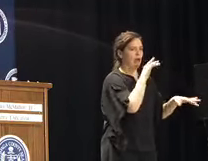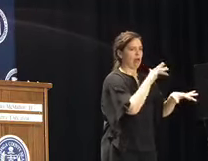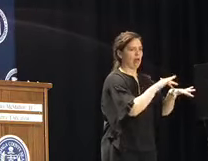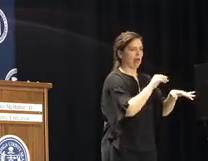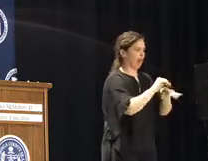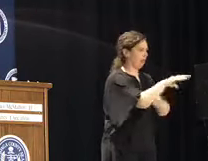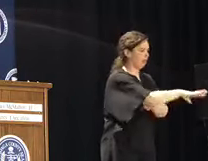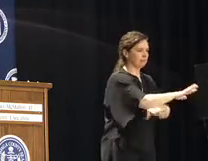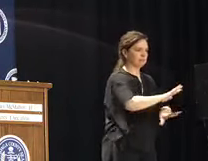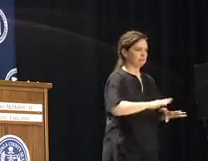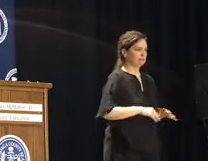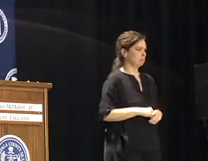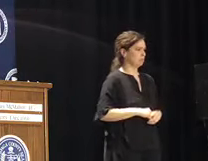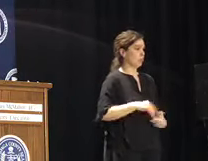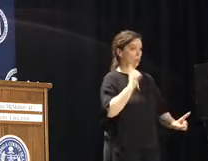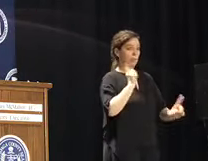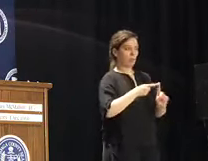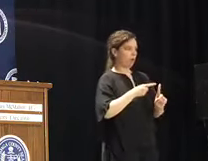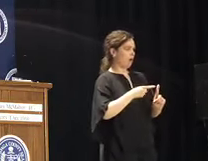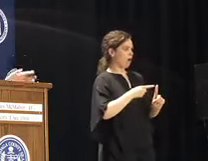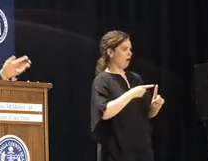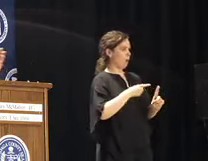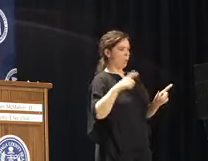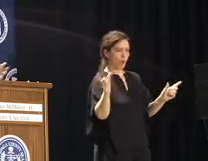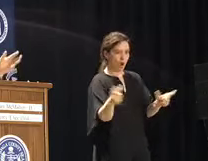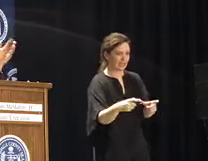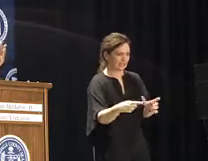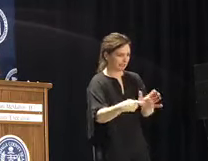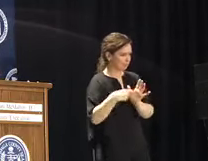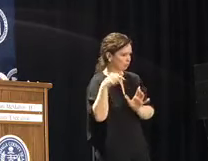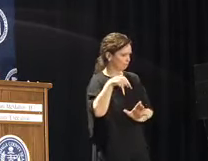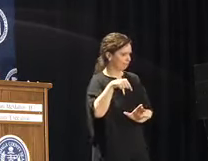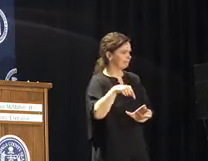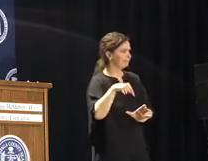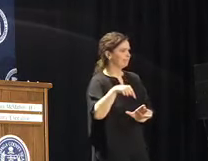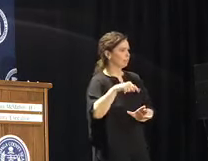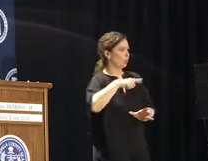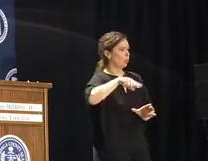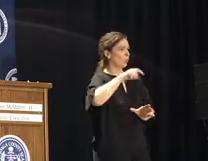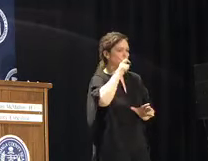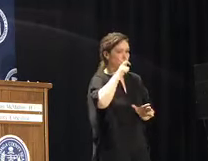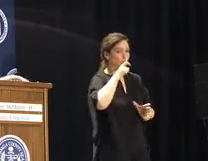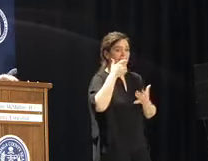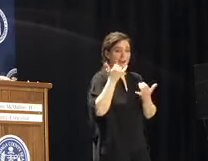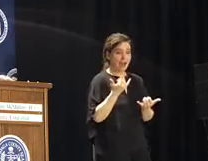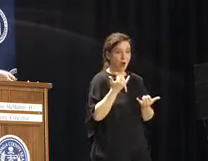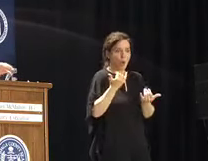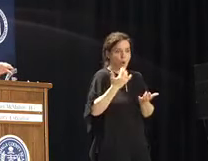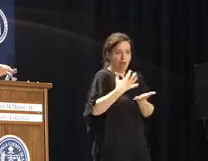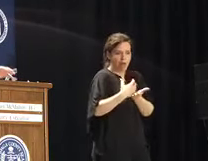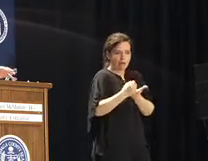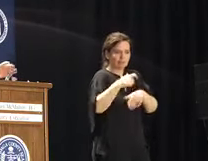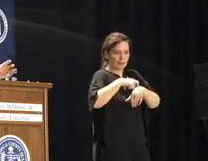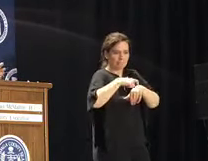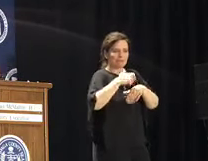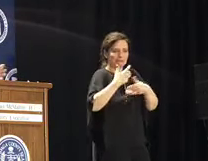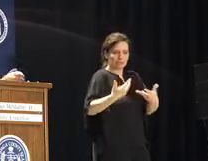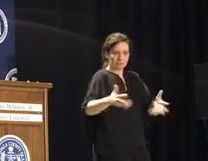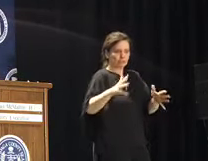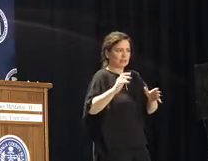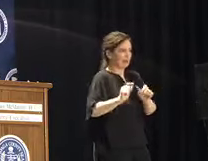that bracket as well. So we have an opportunity now. Because we did robust testing, we're getting the data, we're getting the information,